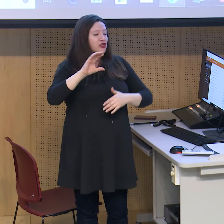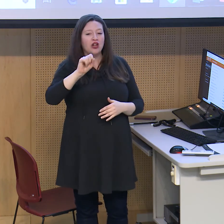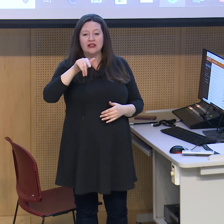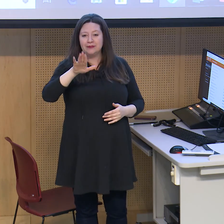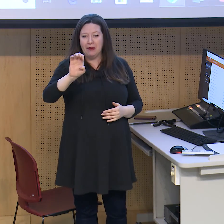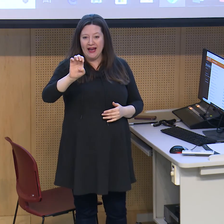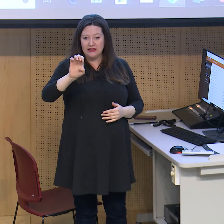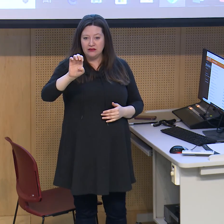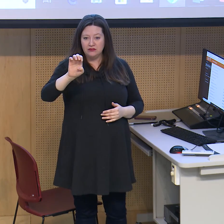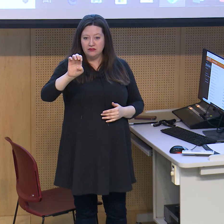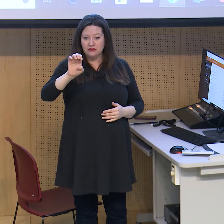to recreation space,